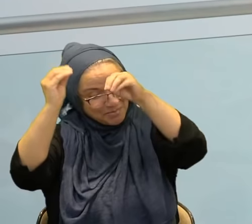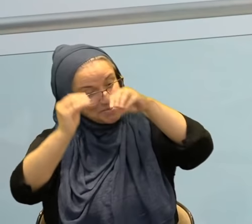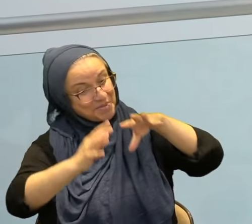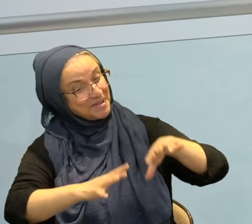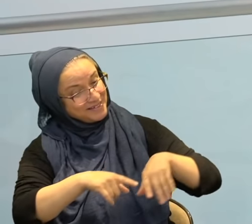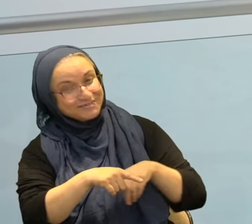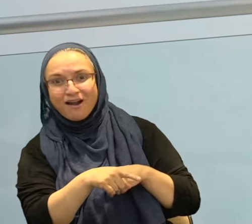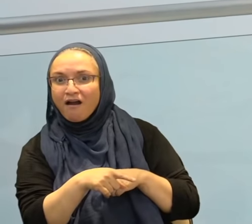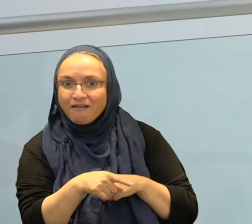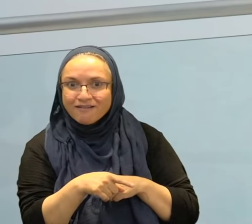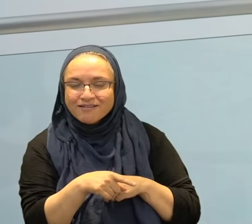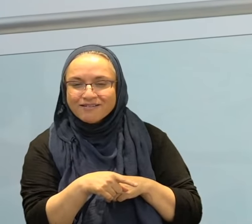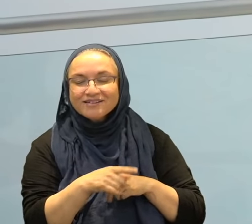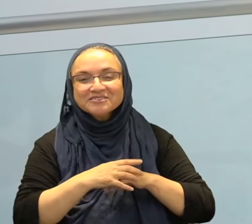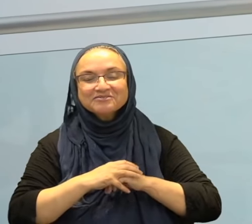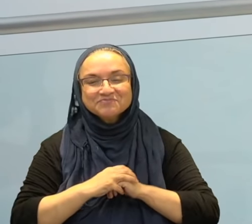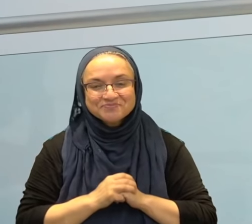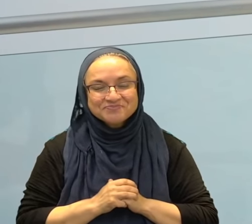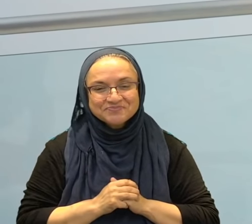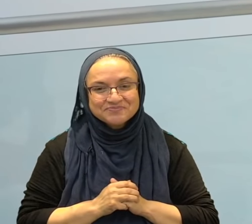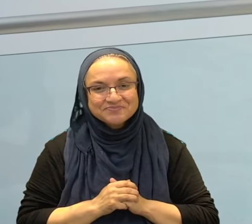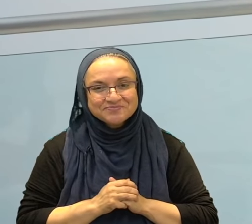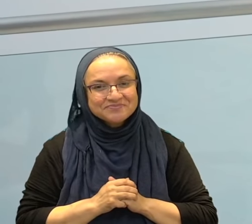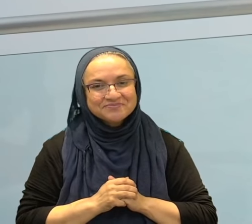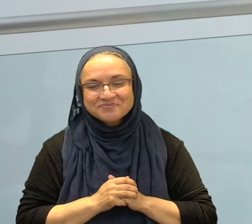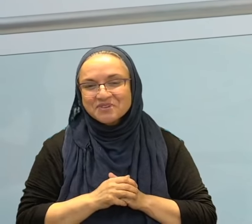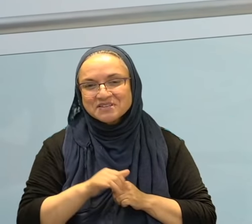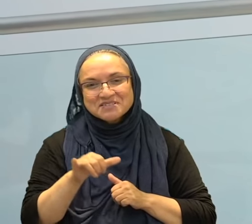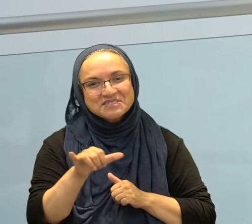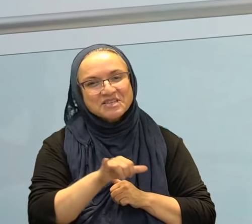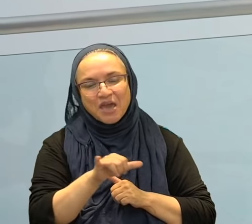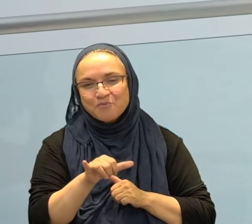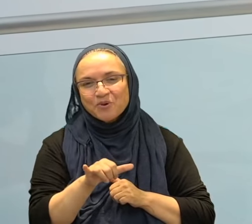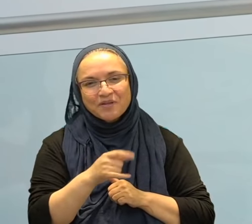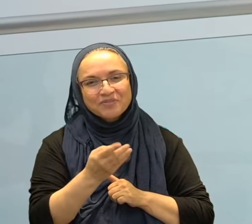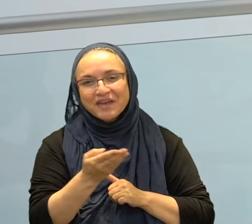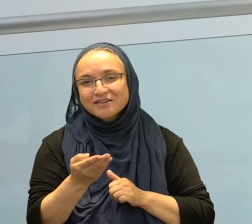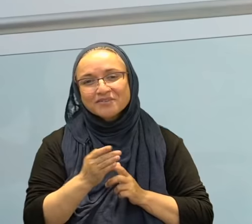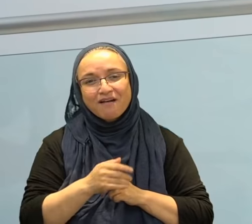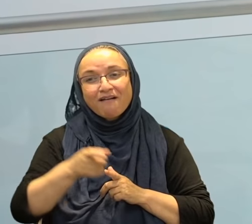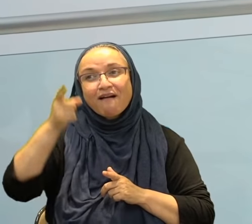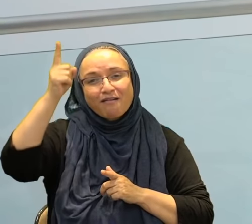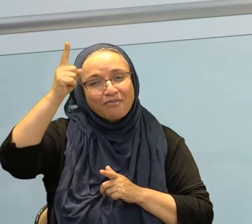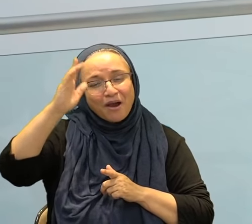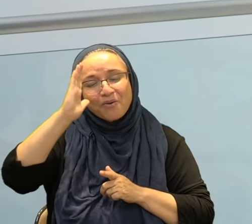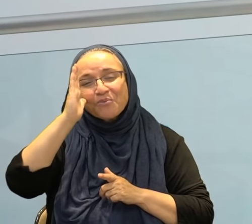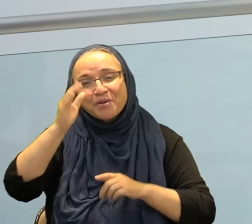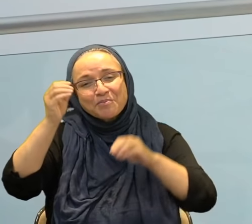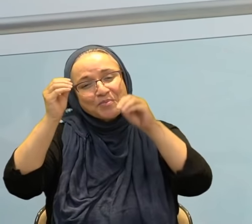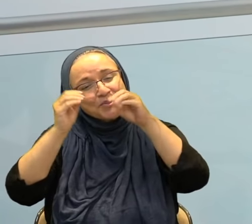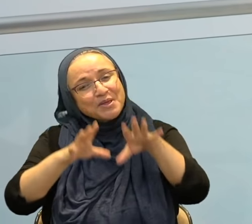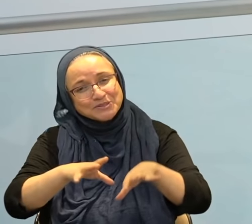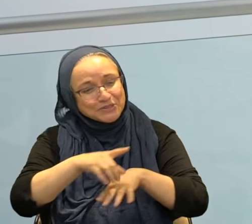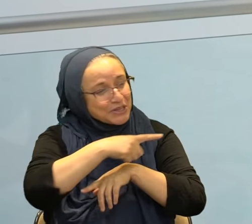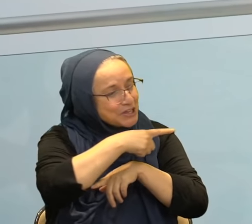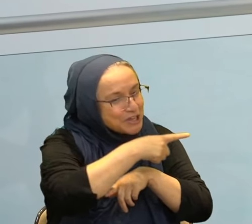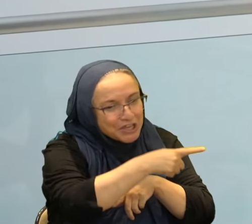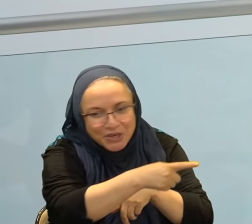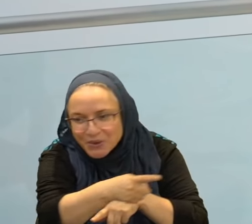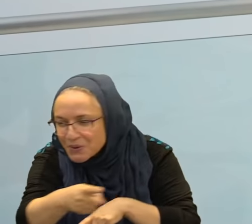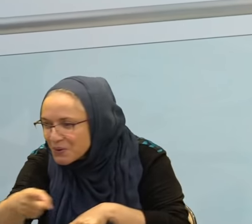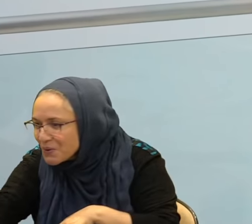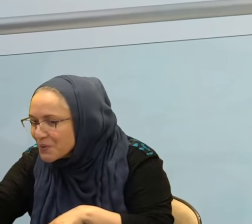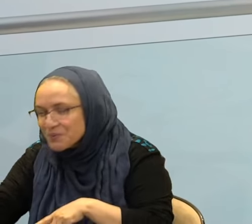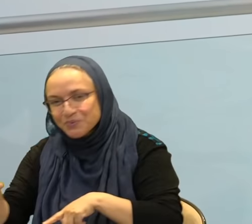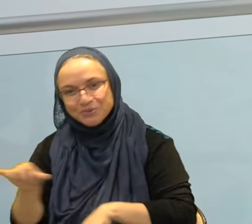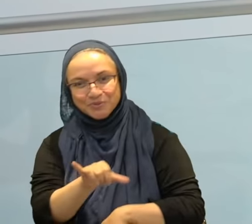reward, to grant us the highest station in this life, to allow us to reach our maximum potential in this life of pleasing him. And to